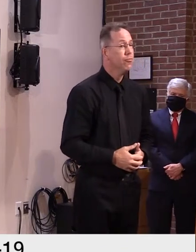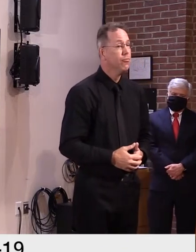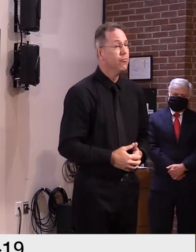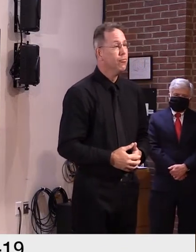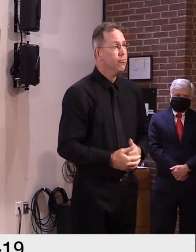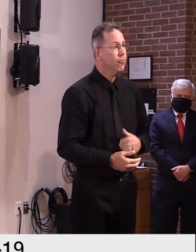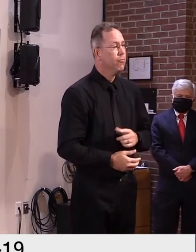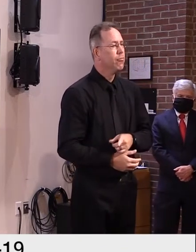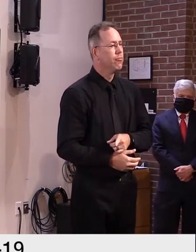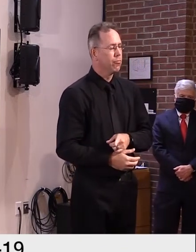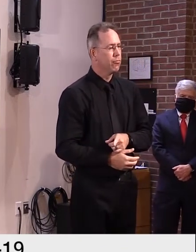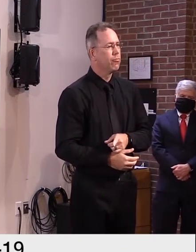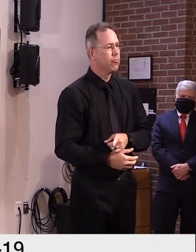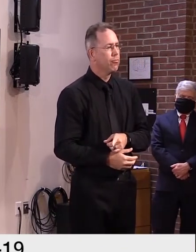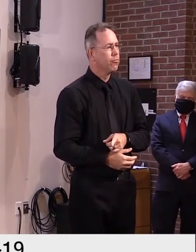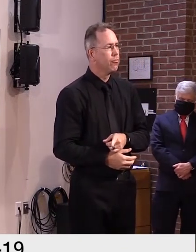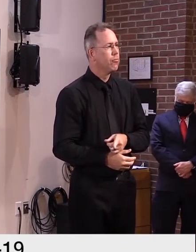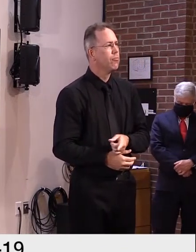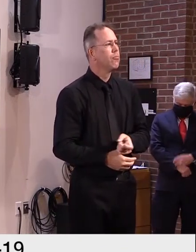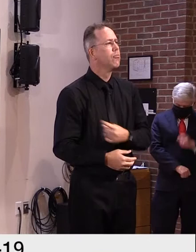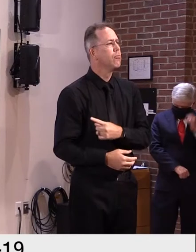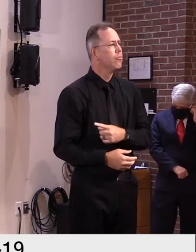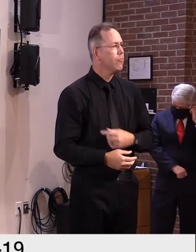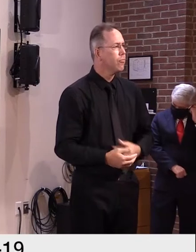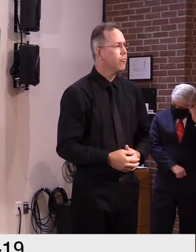much. Eric, the Times Argus.